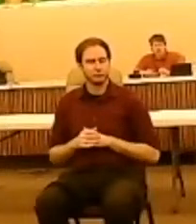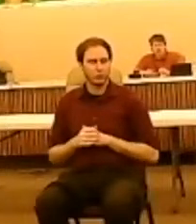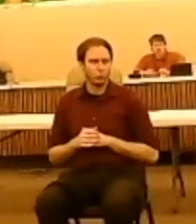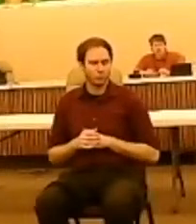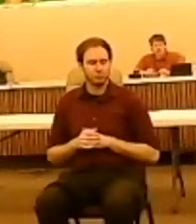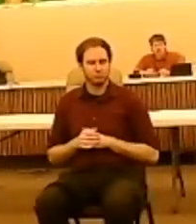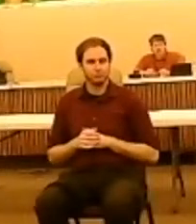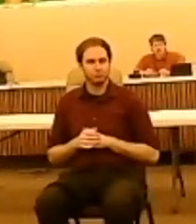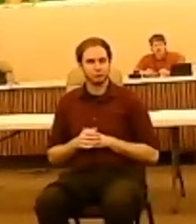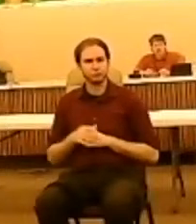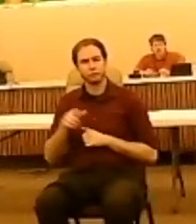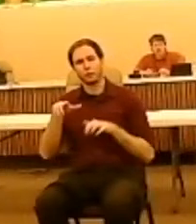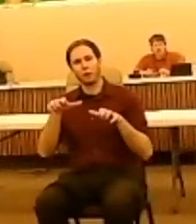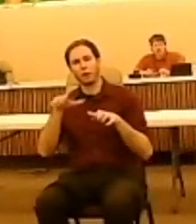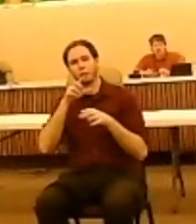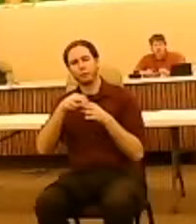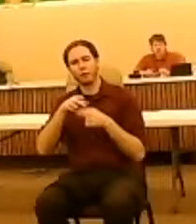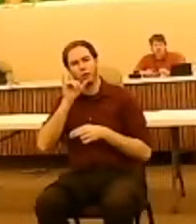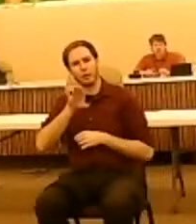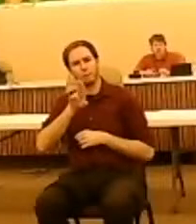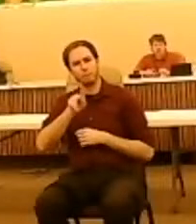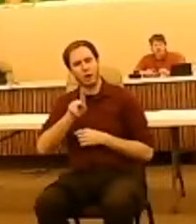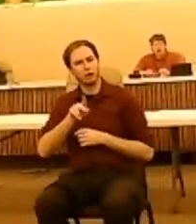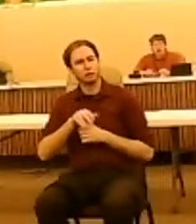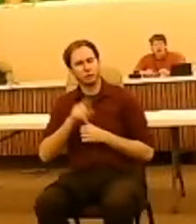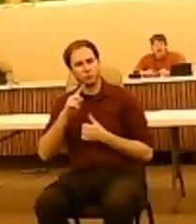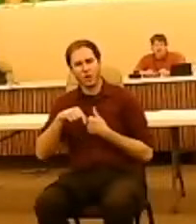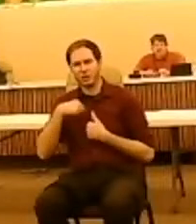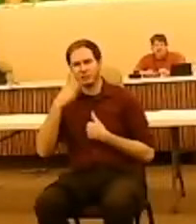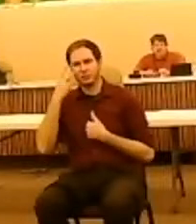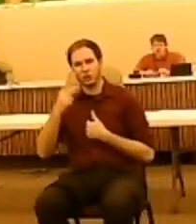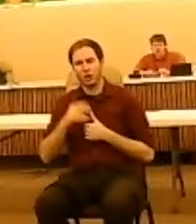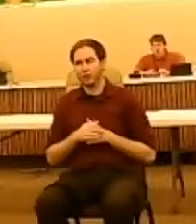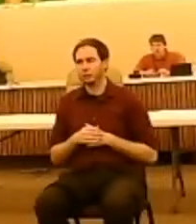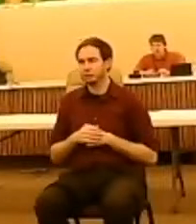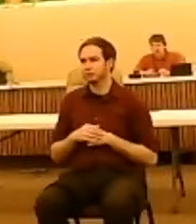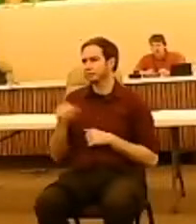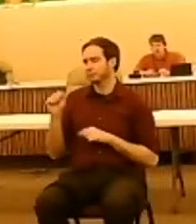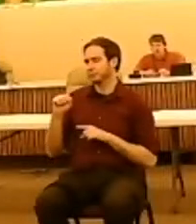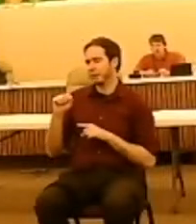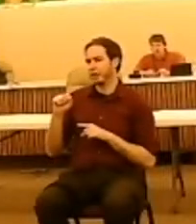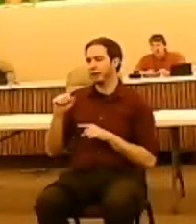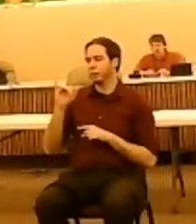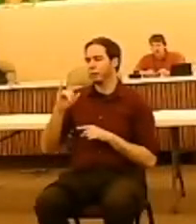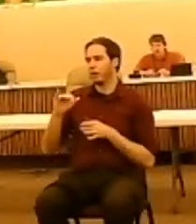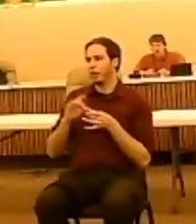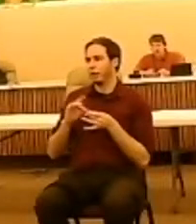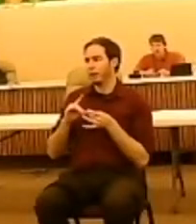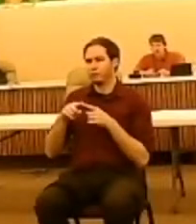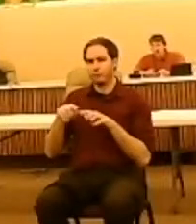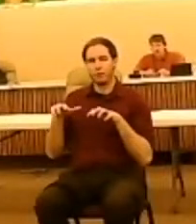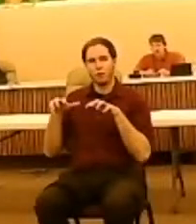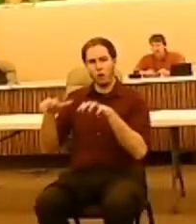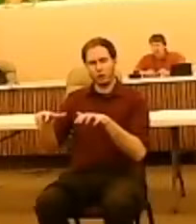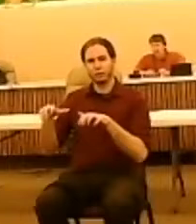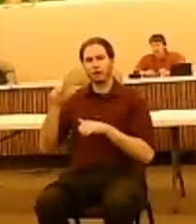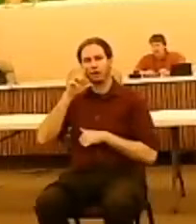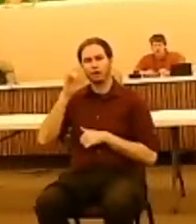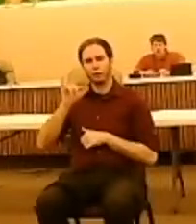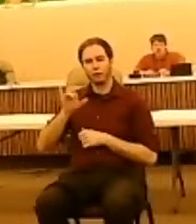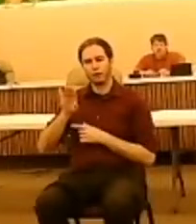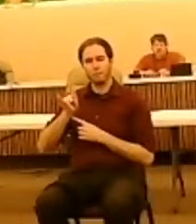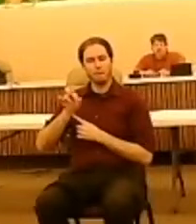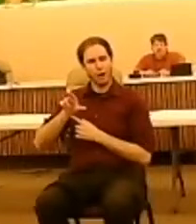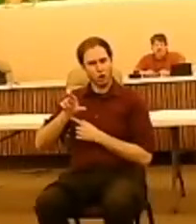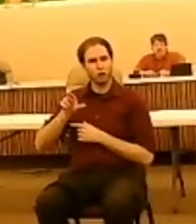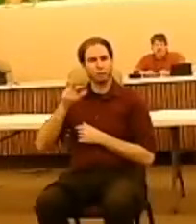So. It sort of looked like a bunker, one thing I saw. Yeah, so the comment from the audience was that it sort of looks like a bunker.